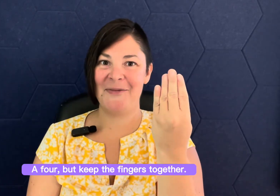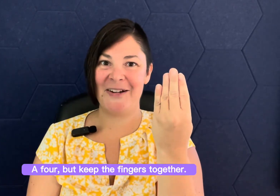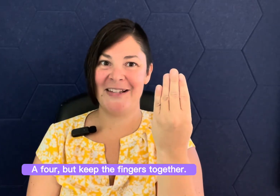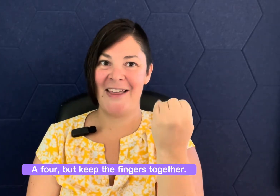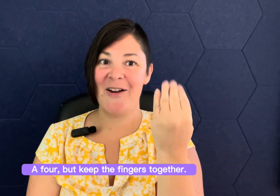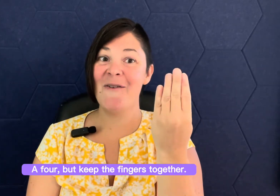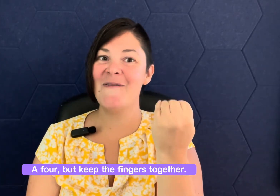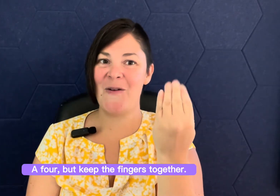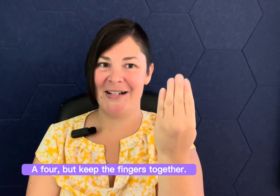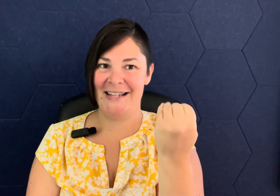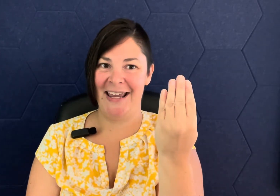fingers together. 14.